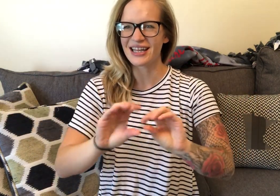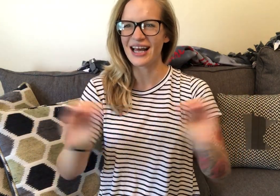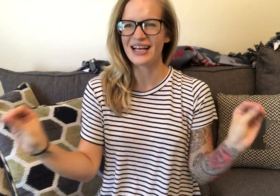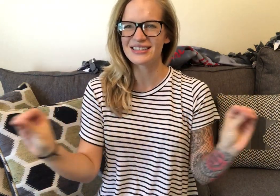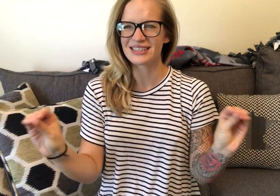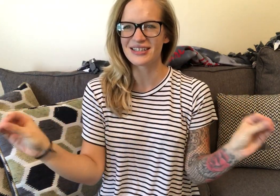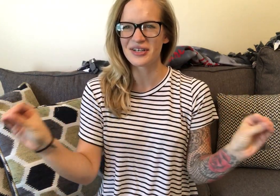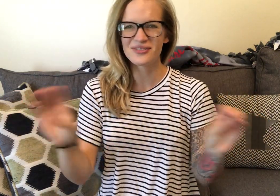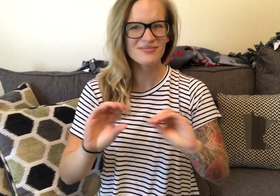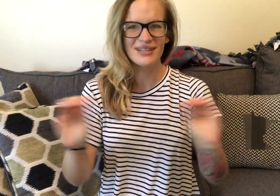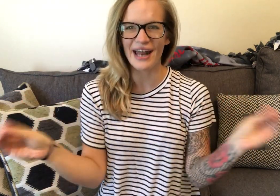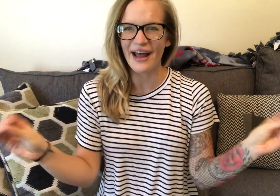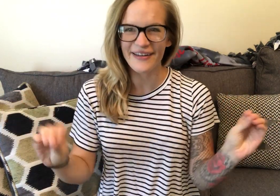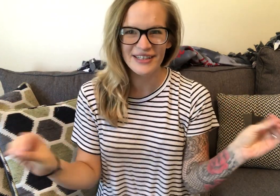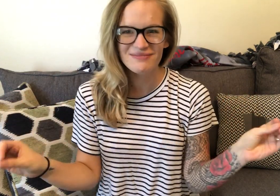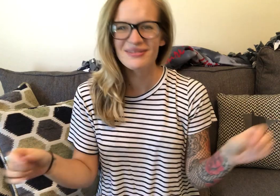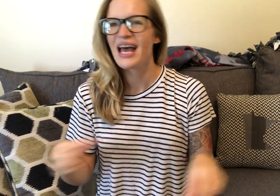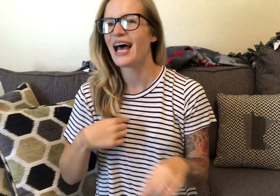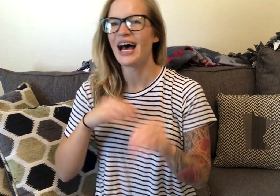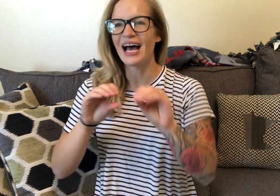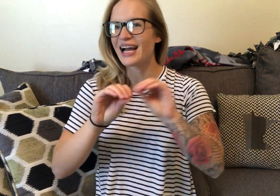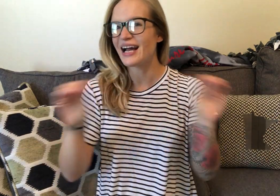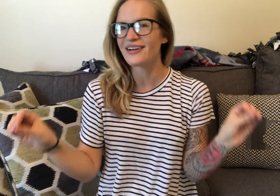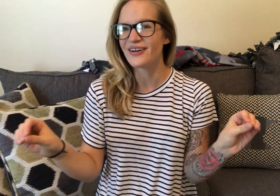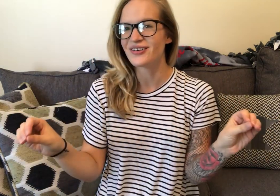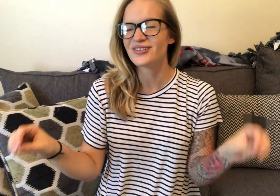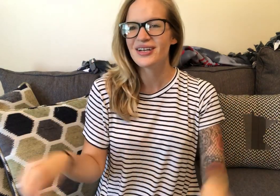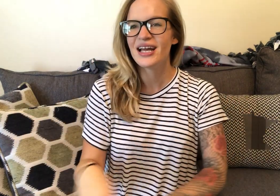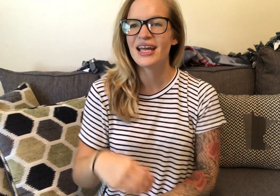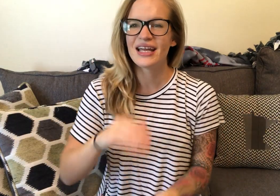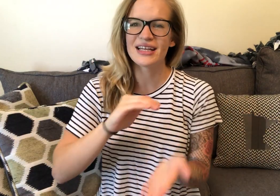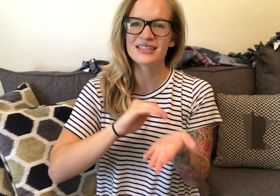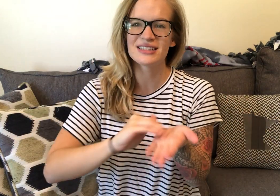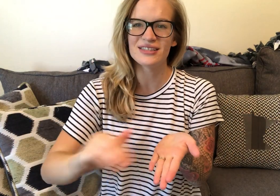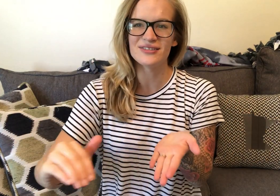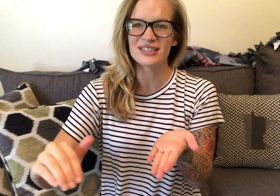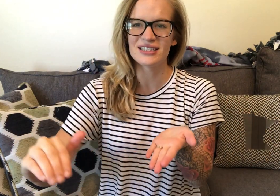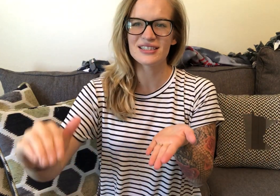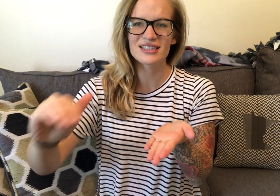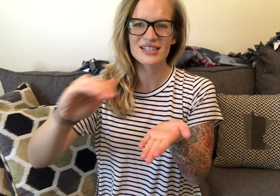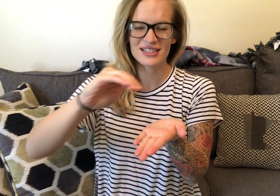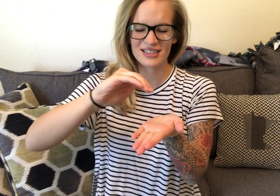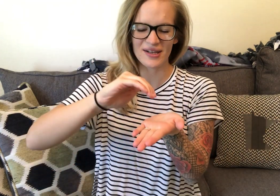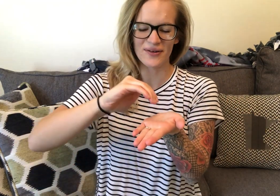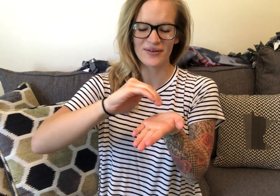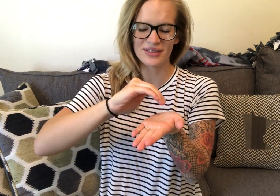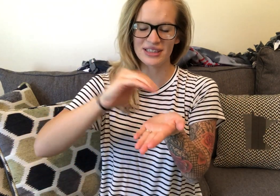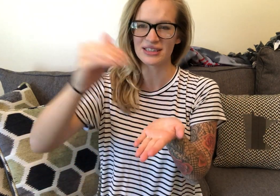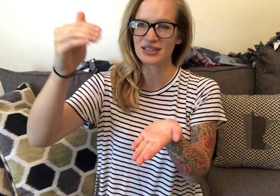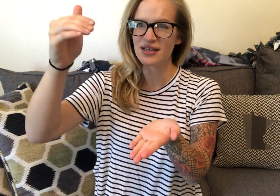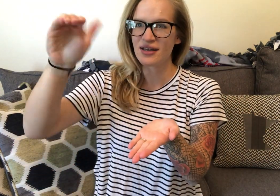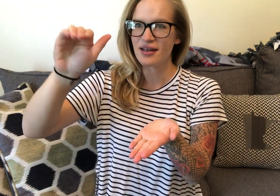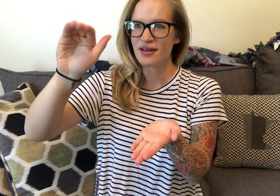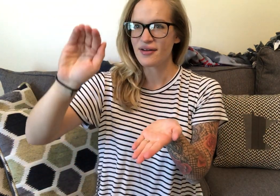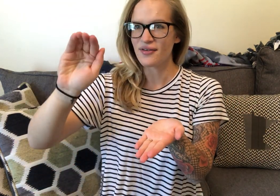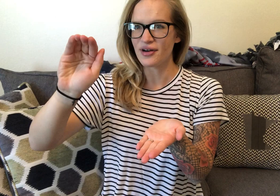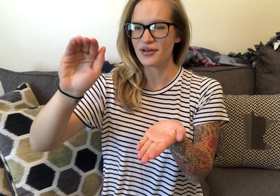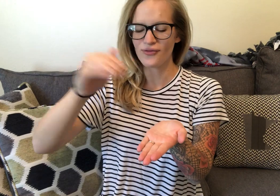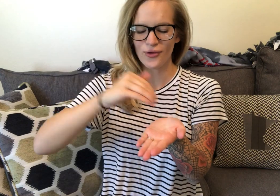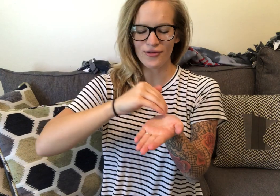like that, zero, nada. I got no excuses. So just run your four